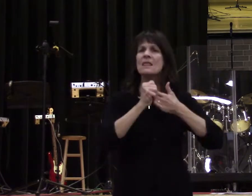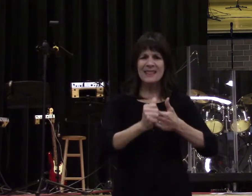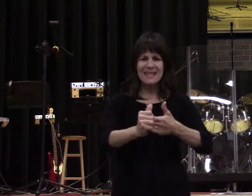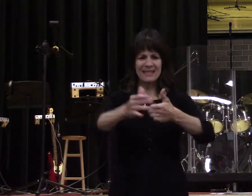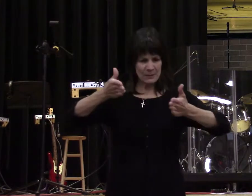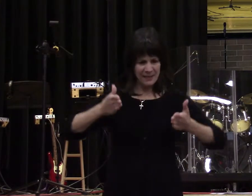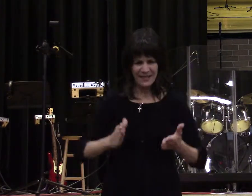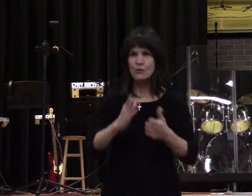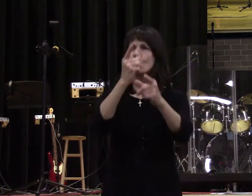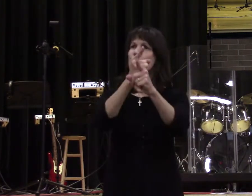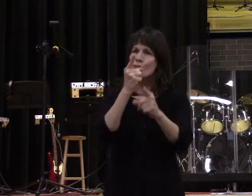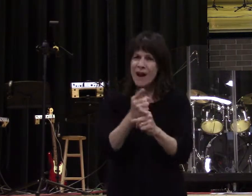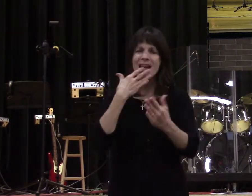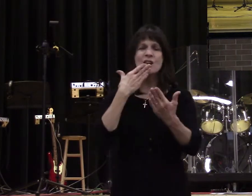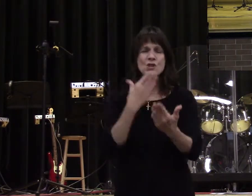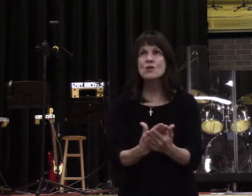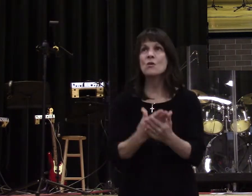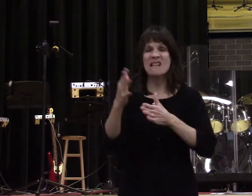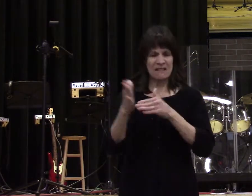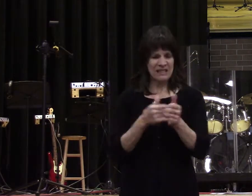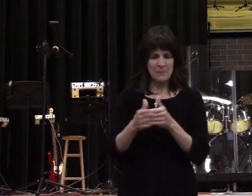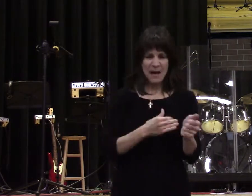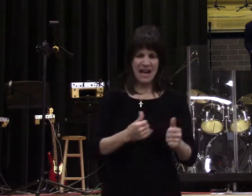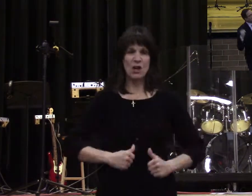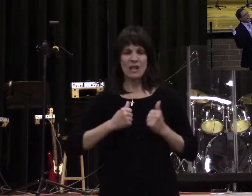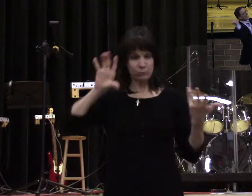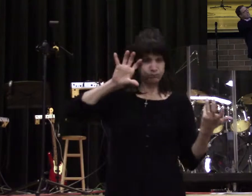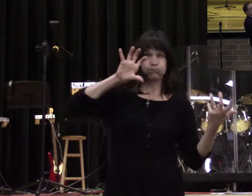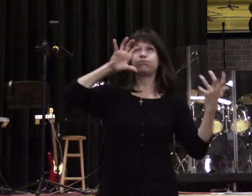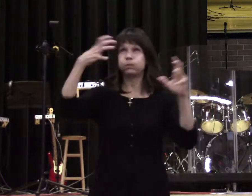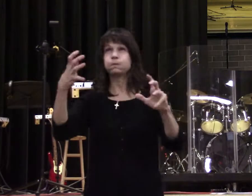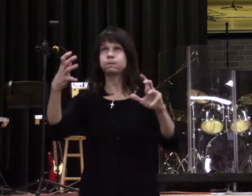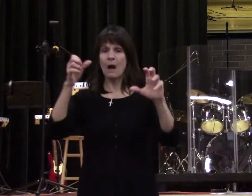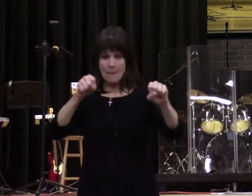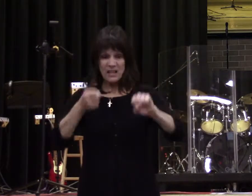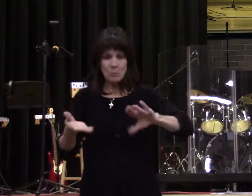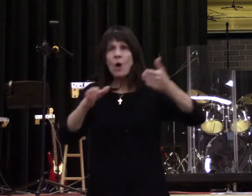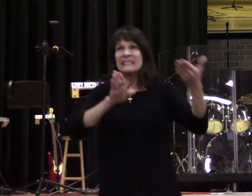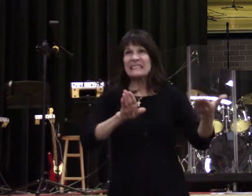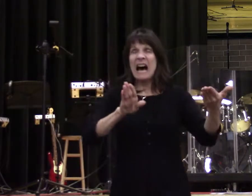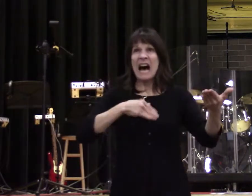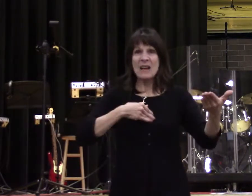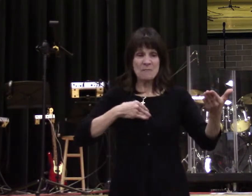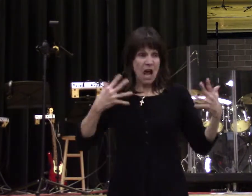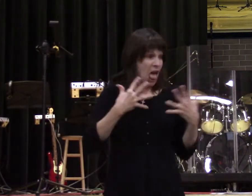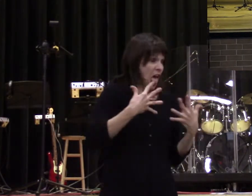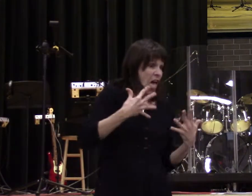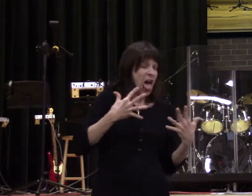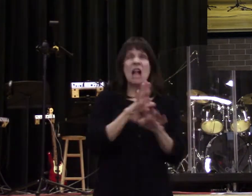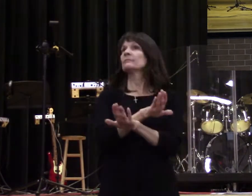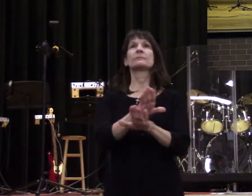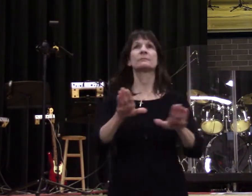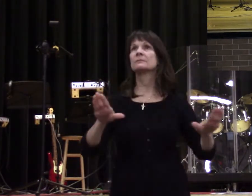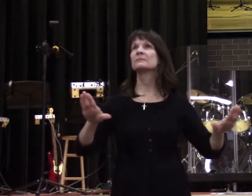sake." Oh, hallelujah. "Even though I walk through the valley of the shadow of death, hallelujah, I'll fear no evil. You're with me." And what was it? It was